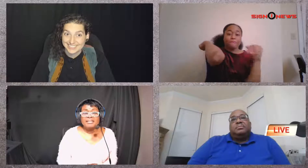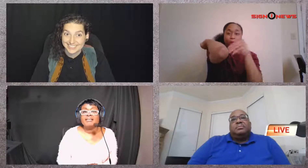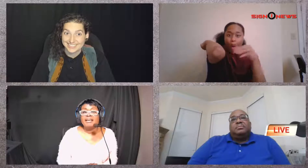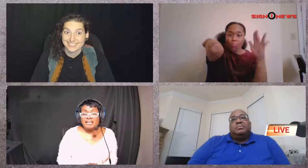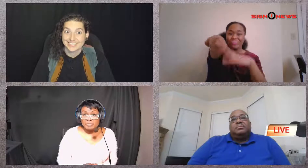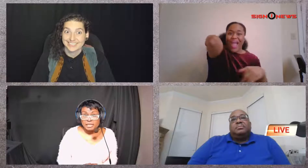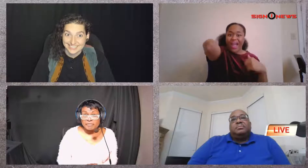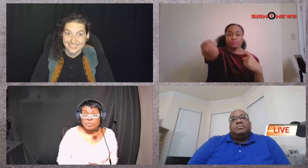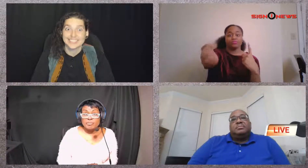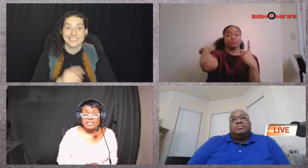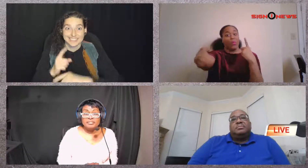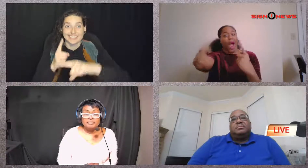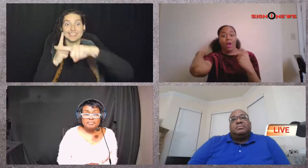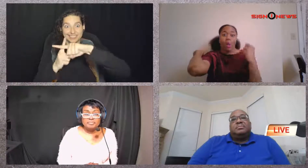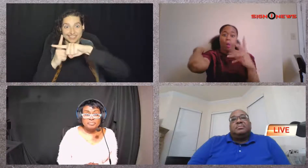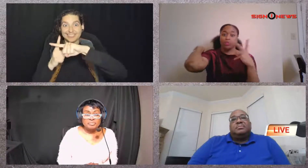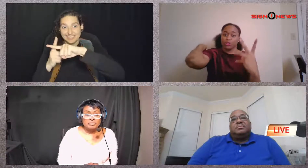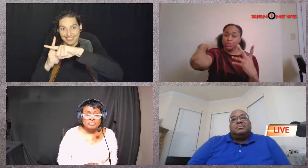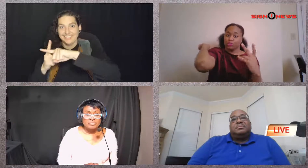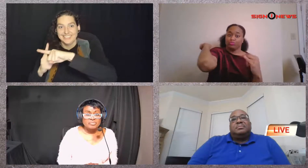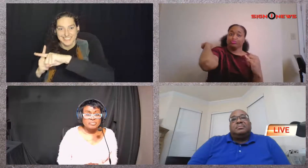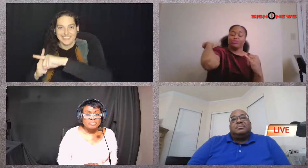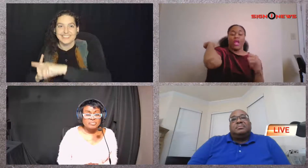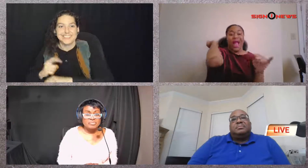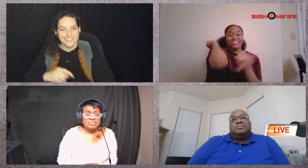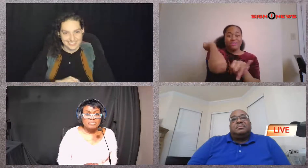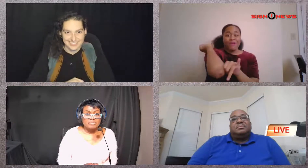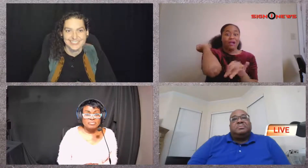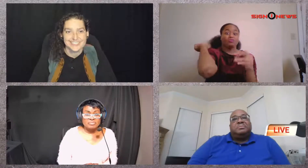I'm Black and I'm deaf, a woman.